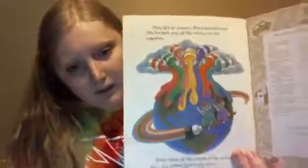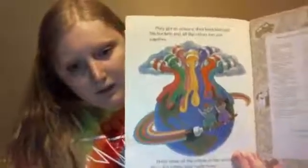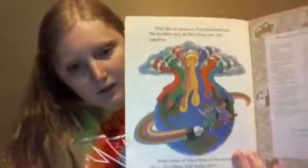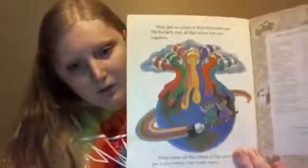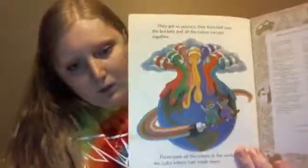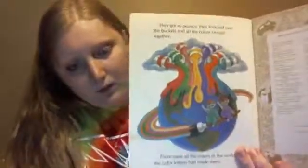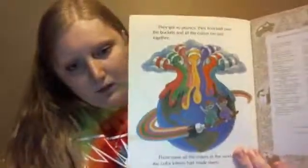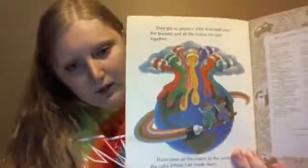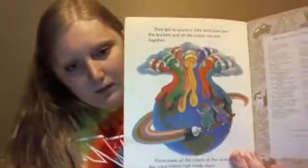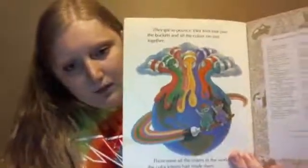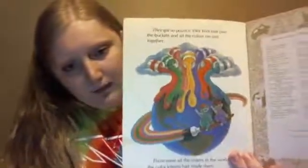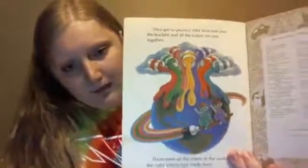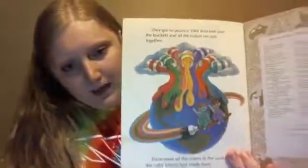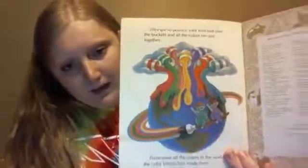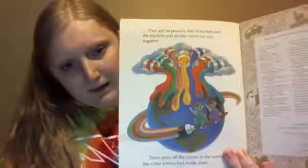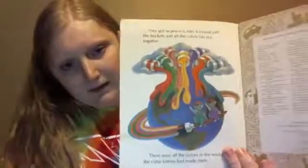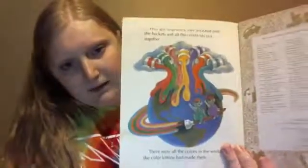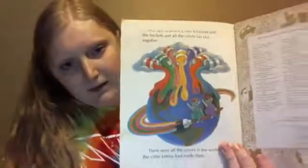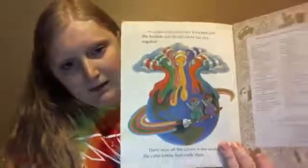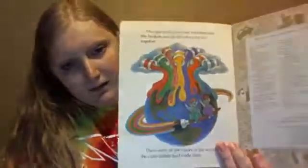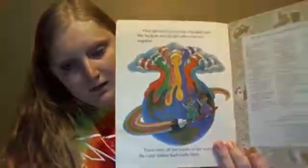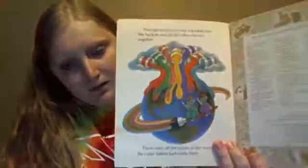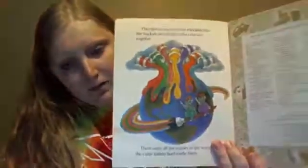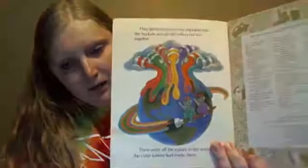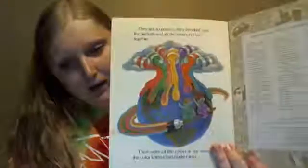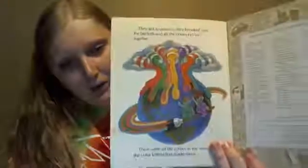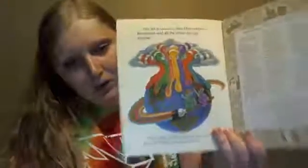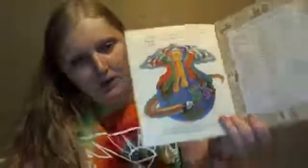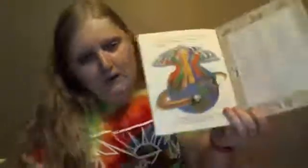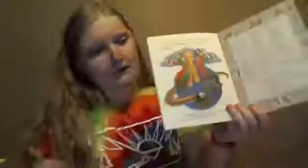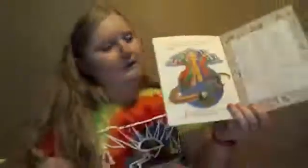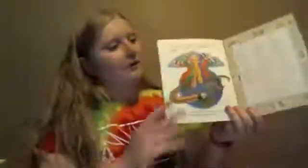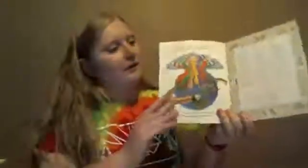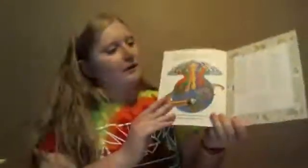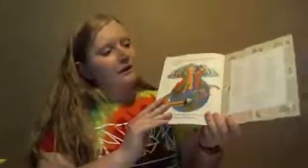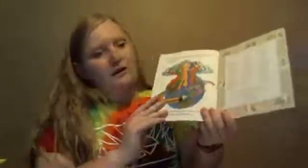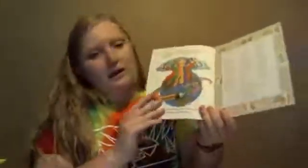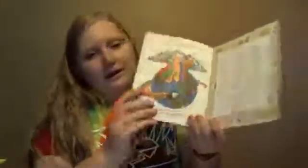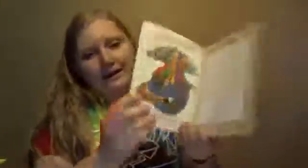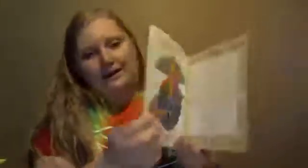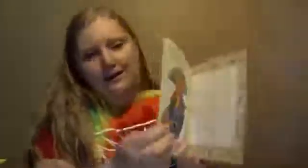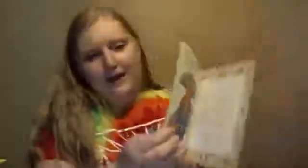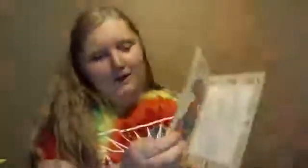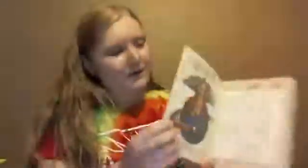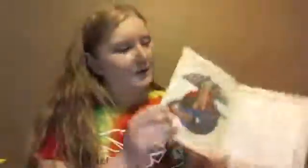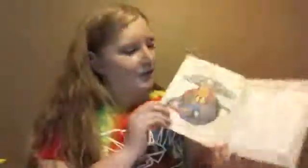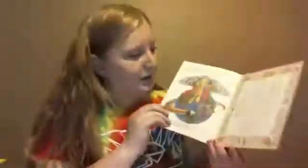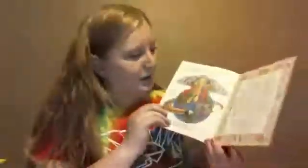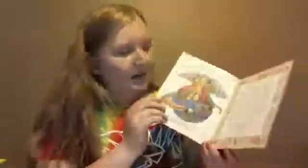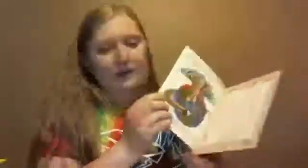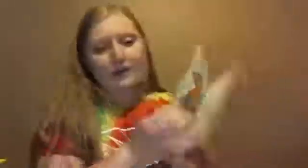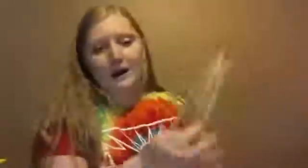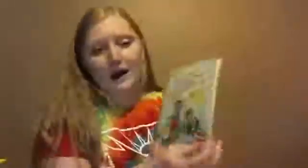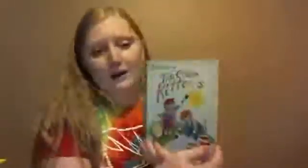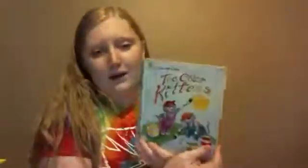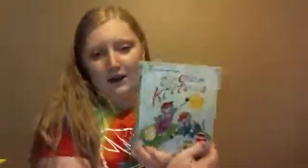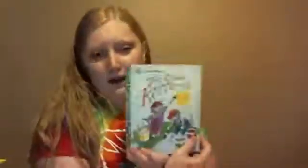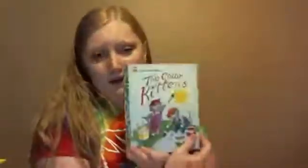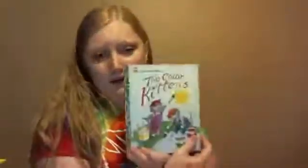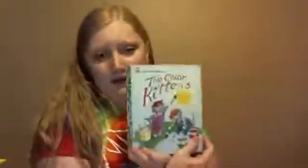the cool rainbow they made. It's pretty cool. All right, so that was the book, The Color Kittens. I